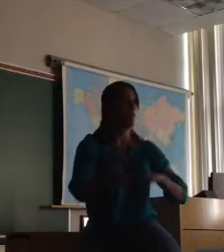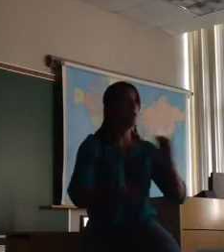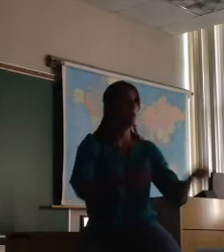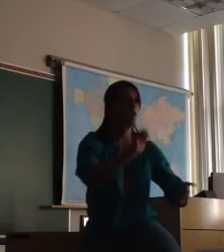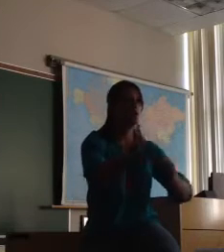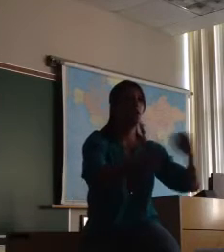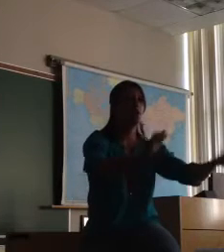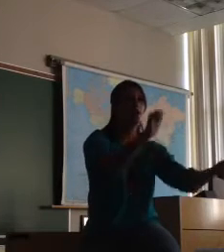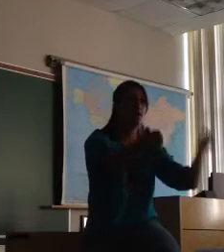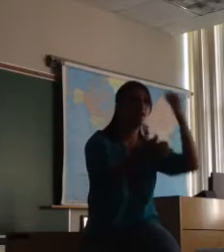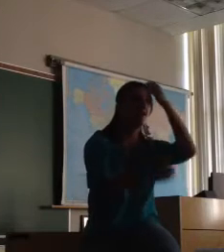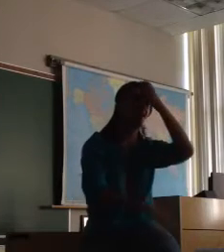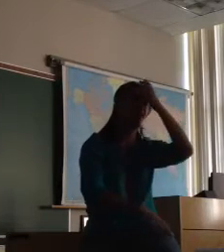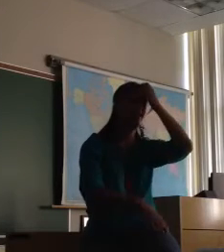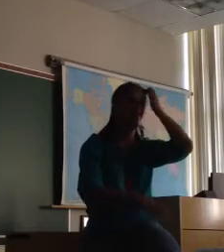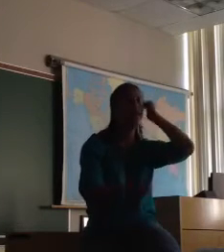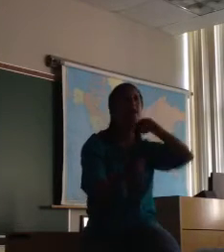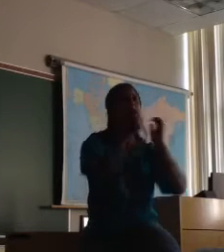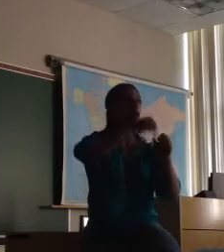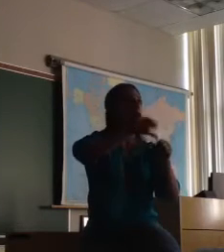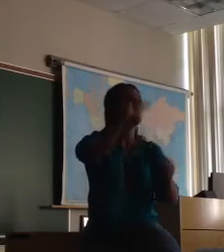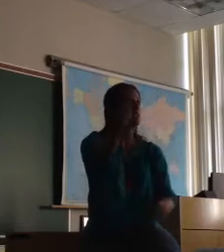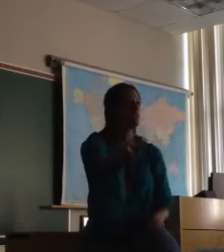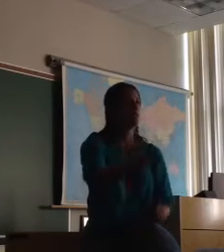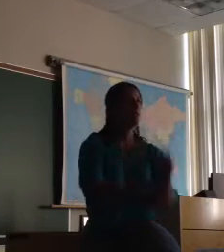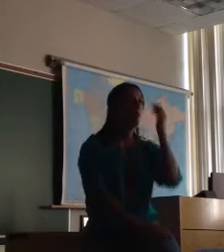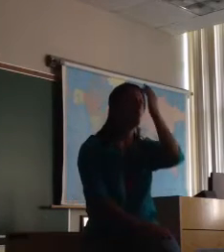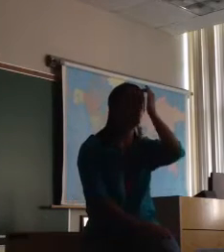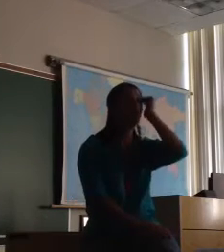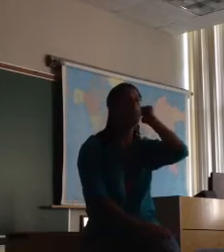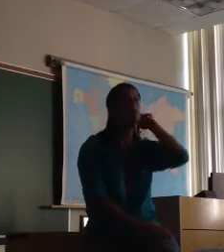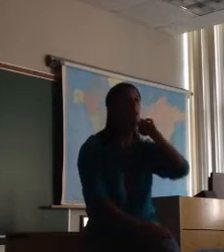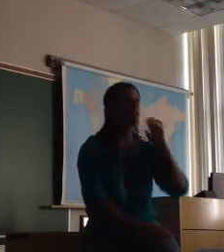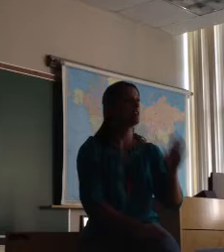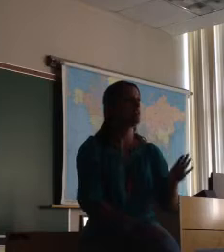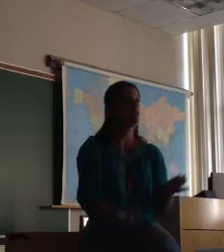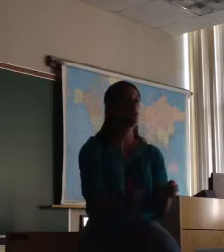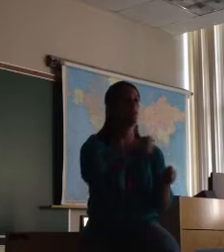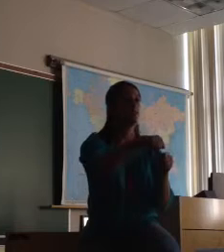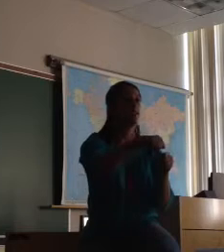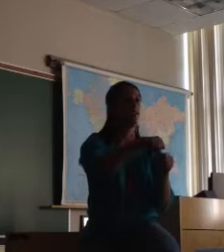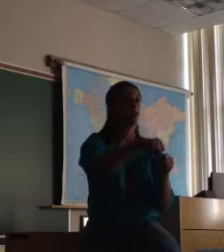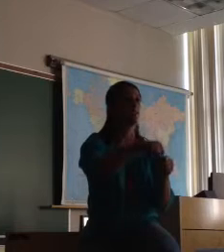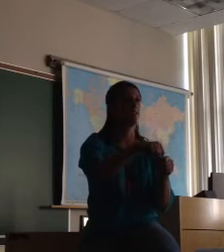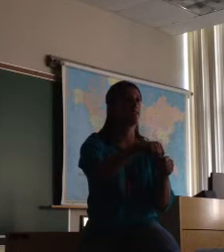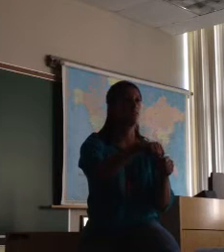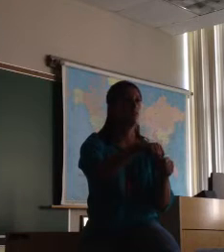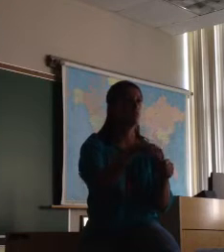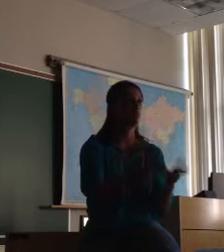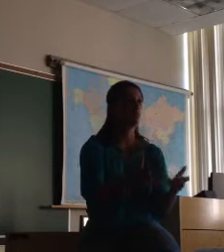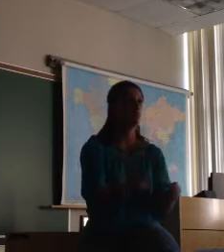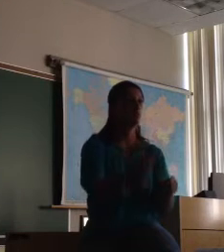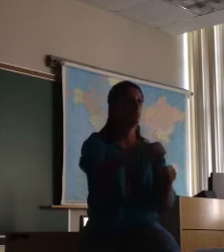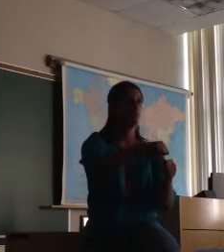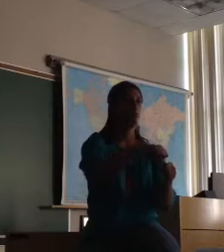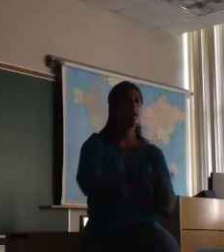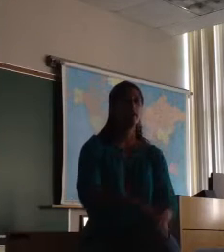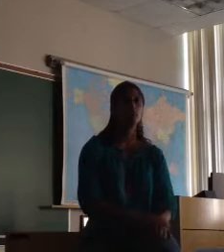here, Inanimate here, yeah. Gas station. But usually in ASL, if you just do this, it's gas station. gas station. Yeah. You